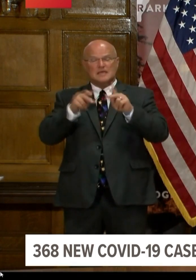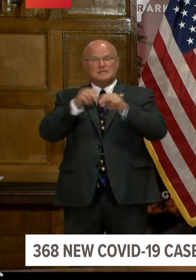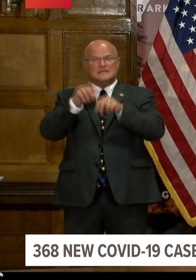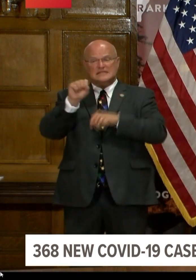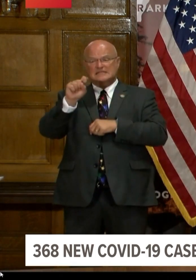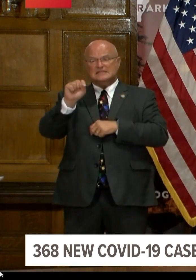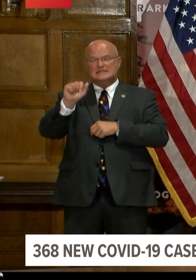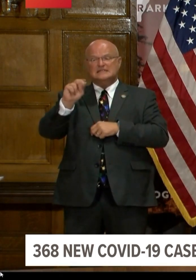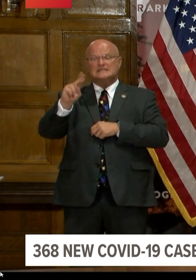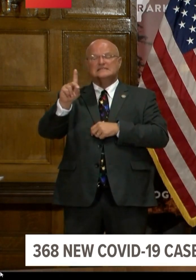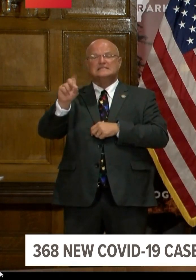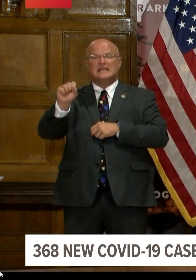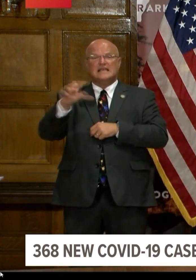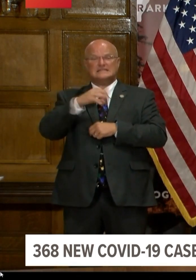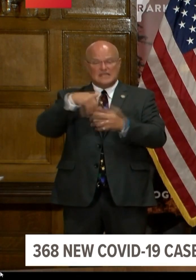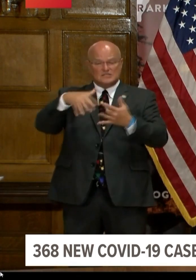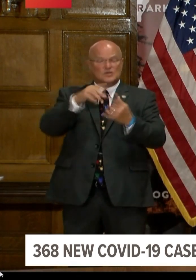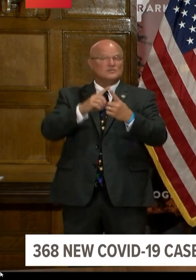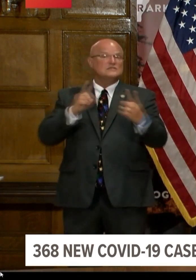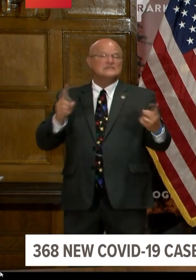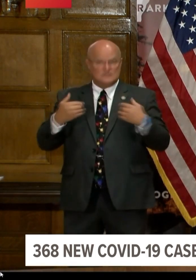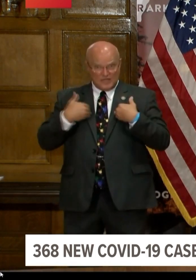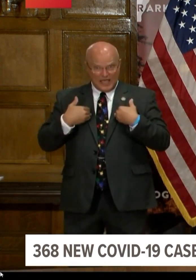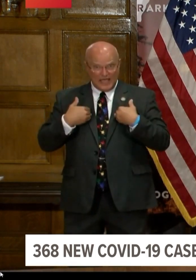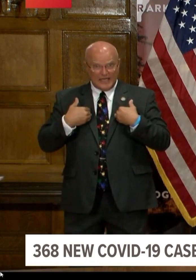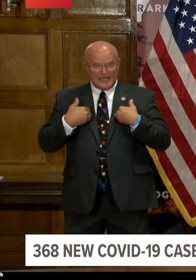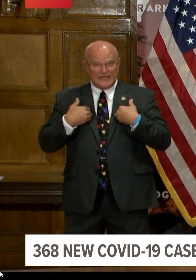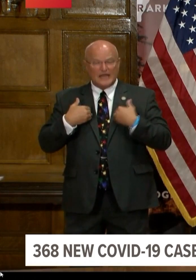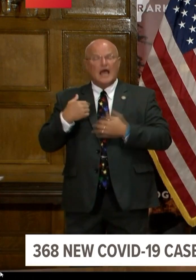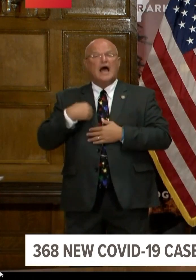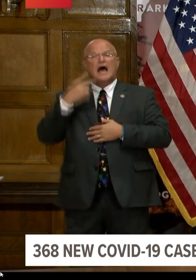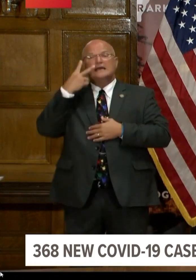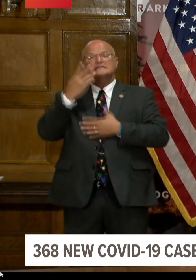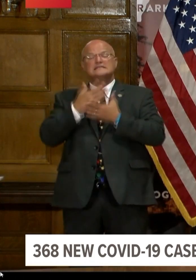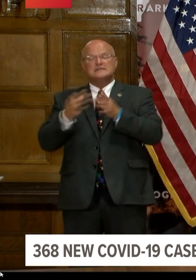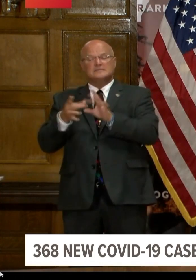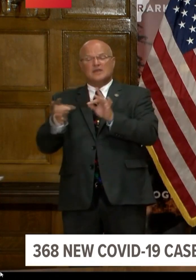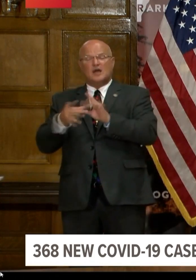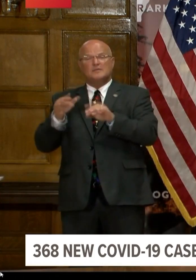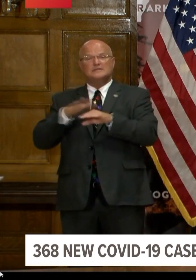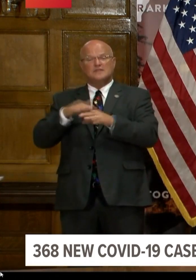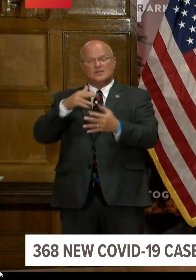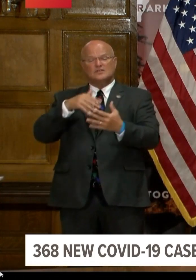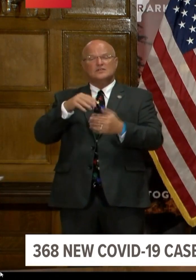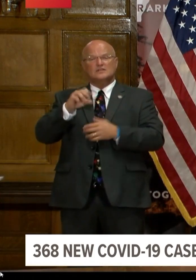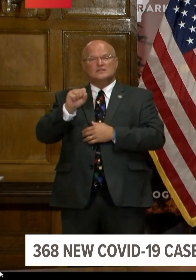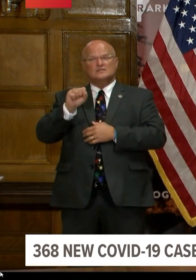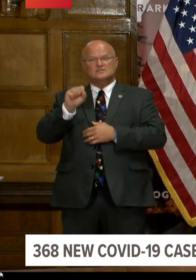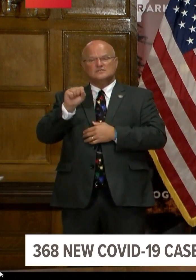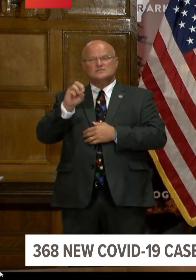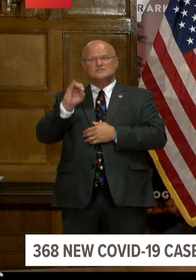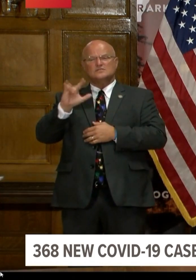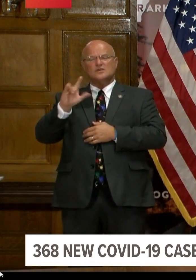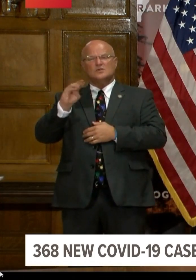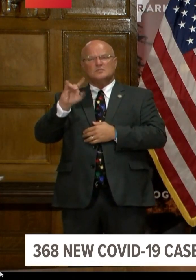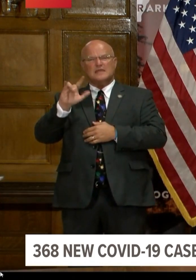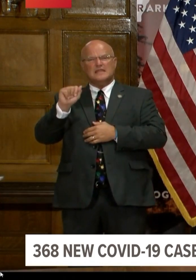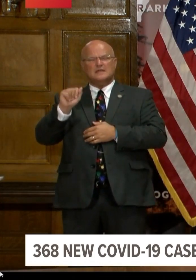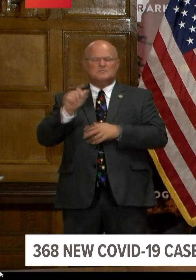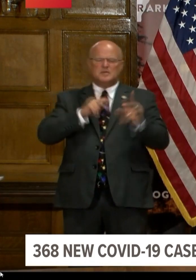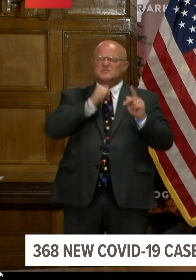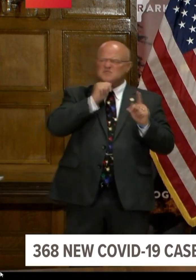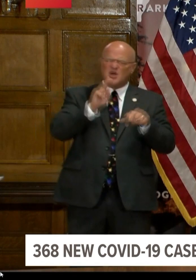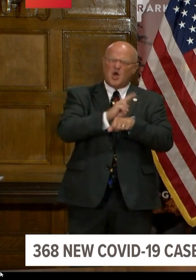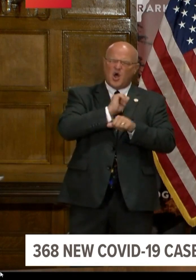stands, and you had social distancing. Now, I did see some comments on social media. They say, well, not everybody was wearing